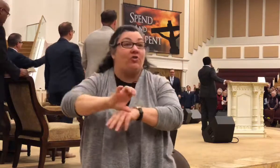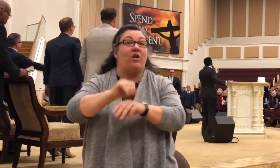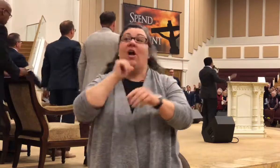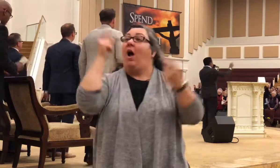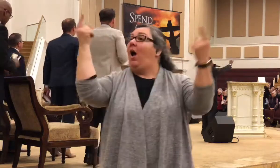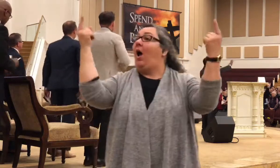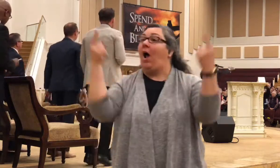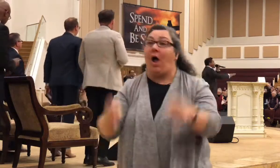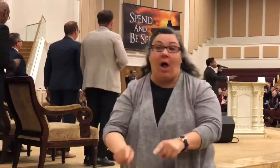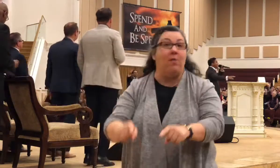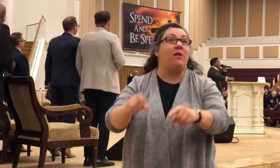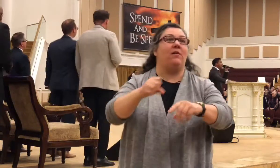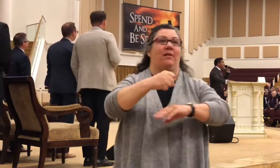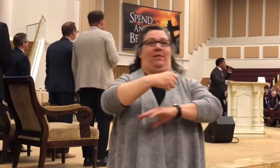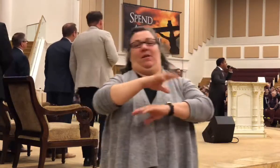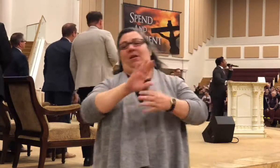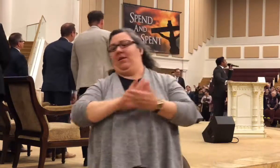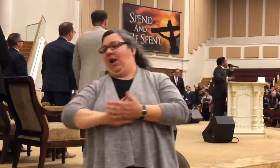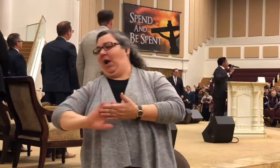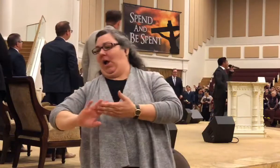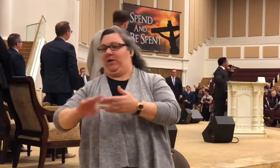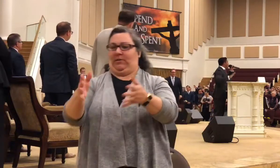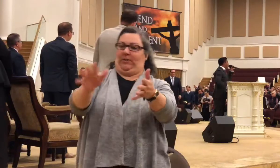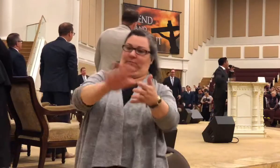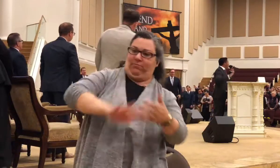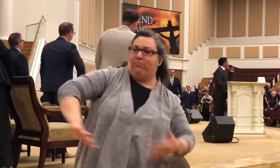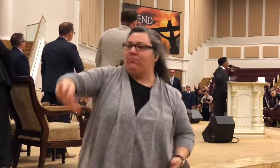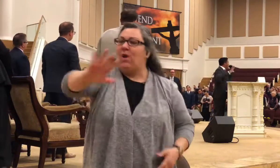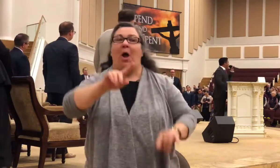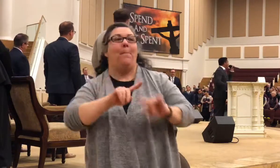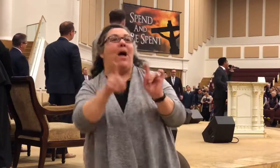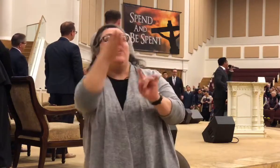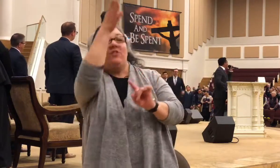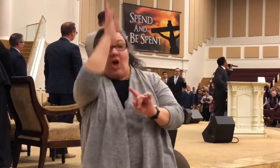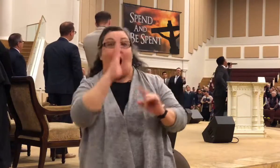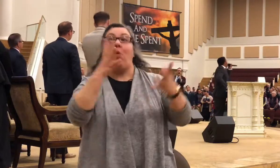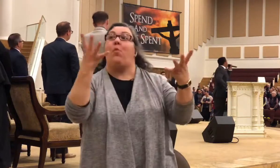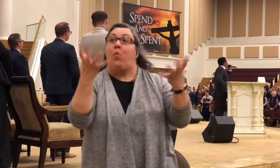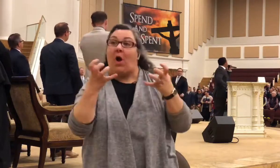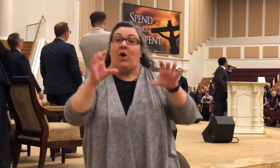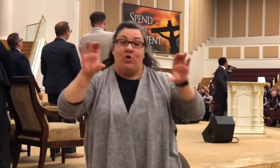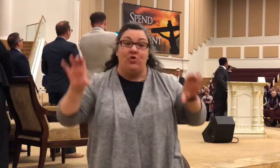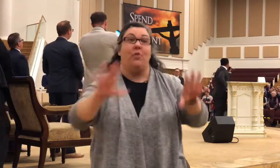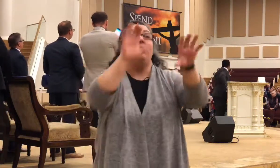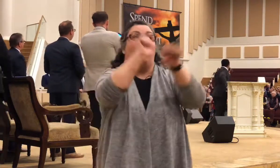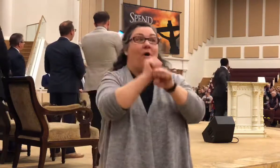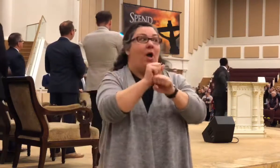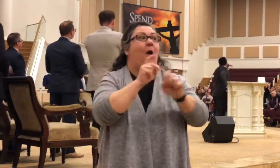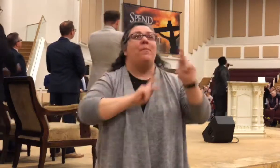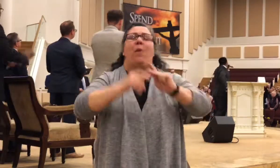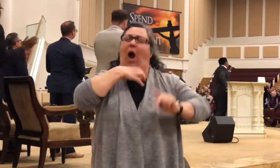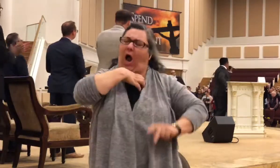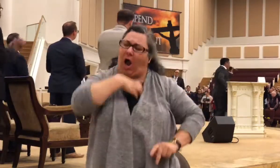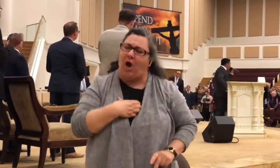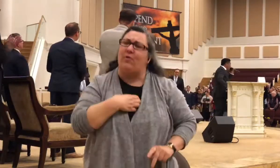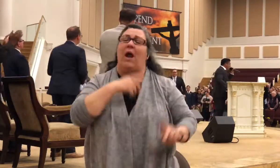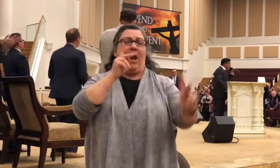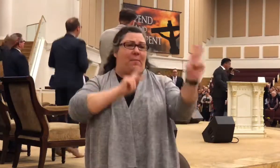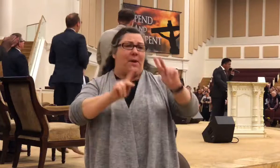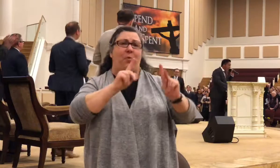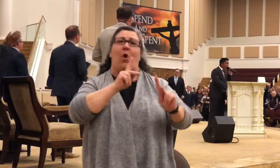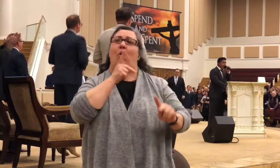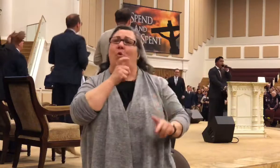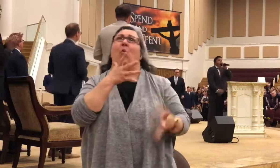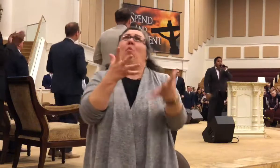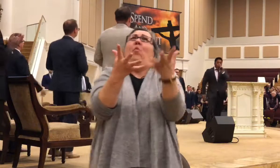wasn't somewhere that was staged nicely. But it was where God wanted to do it. Where there were hungry souls. Where there were people